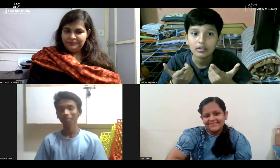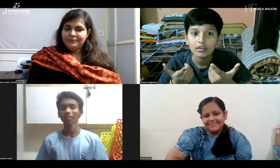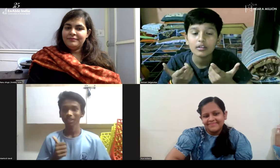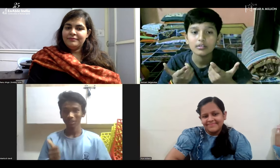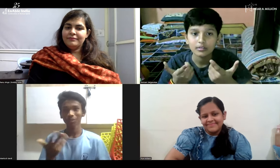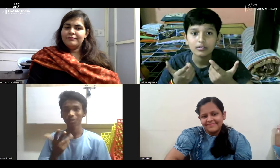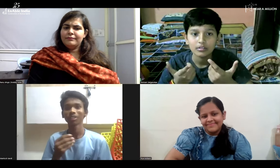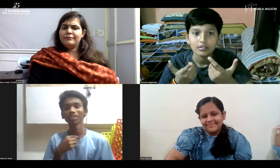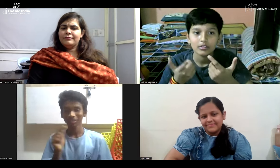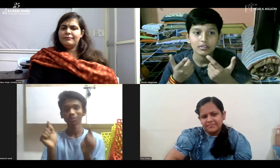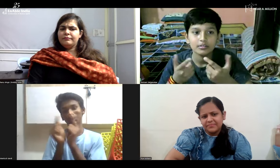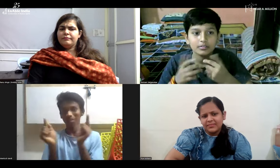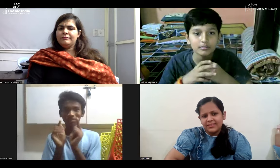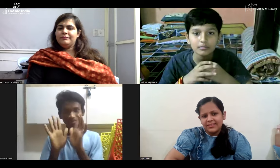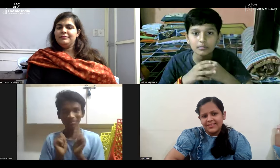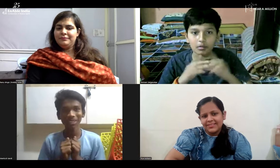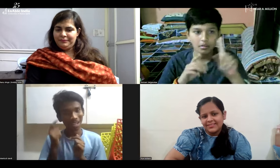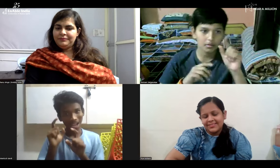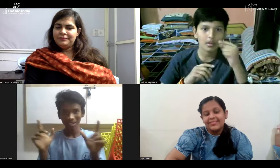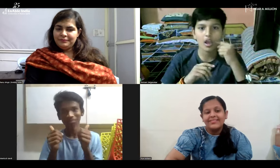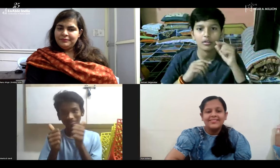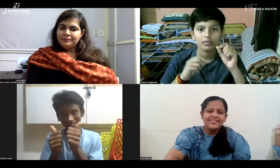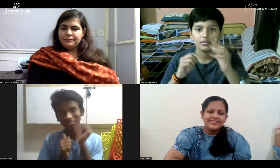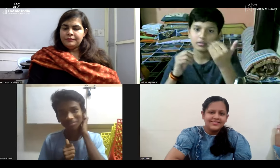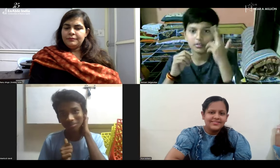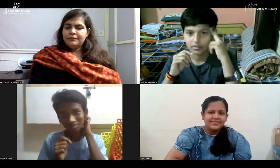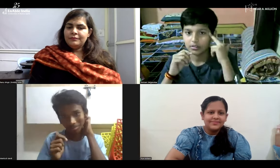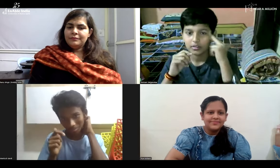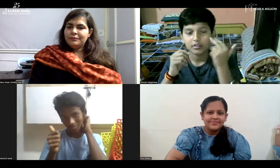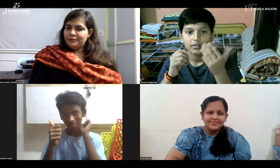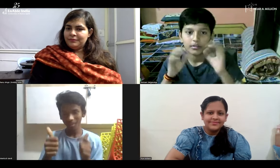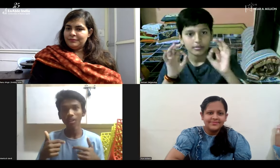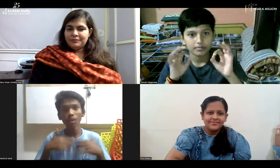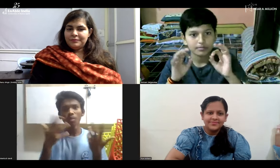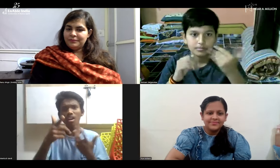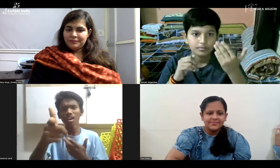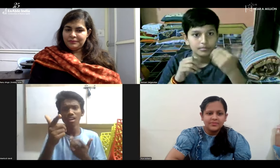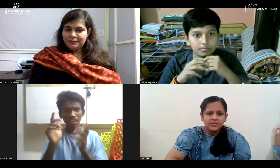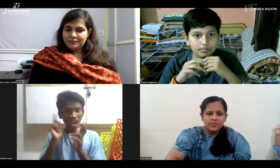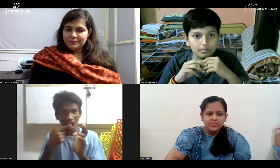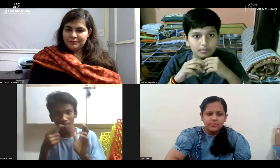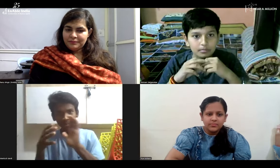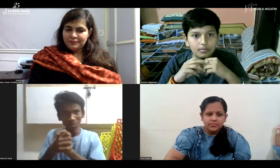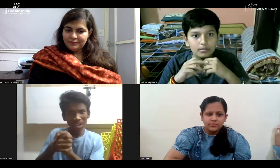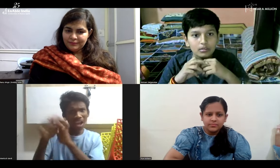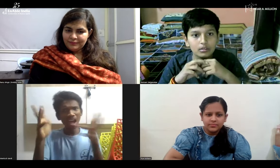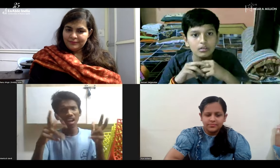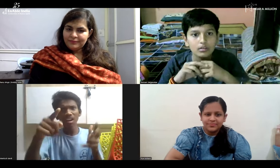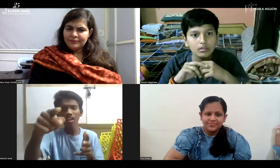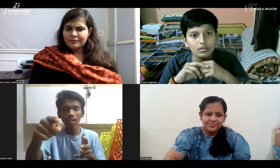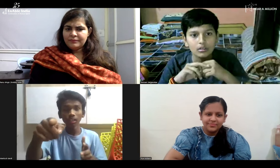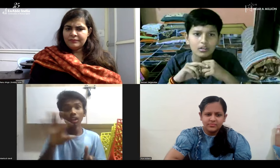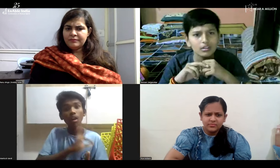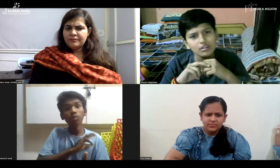without the other thing would be a waste. So it's important to have everything in balance so that you